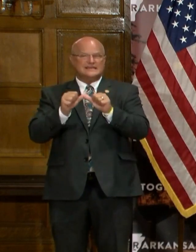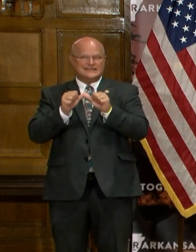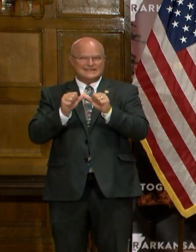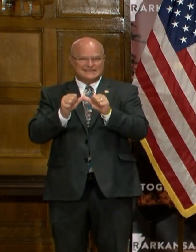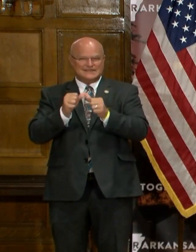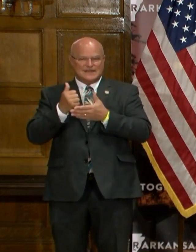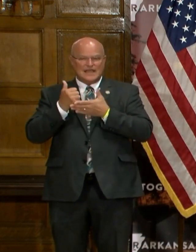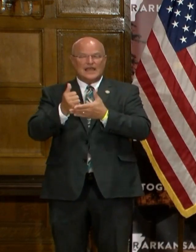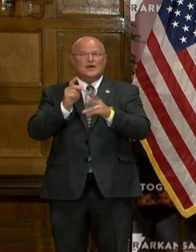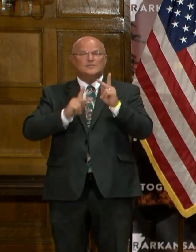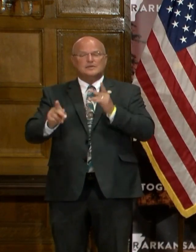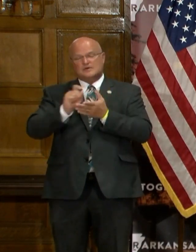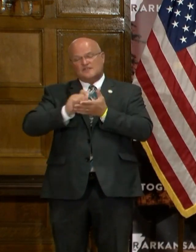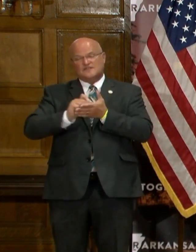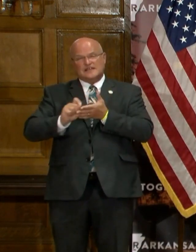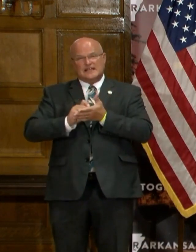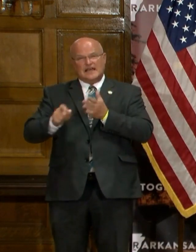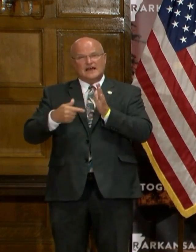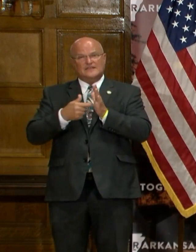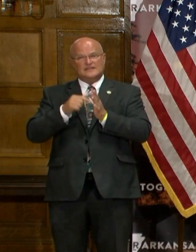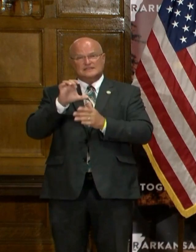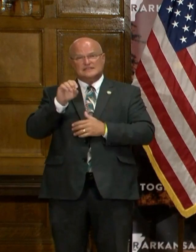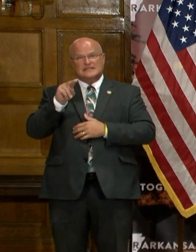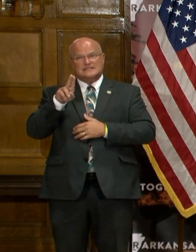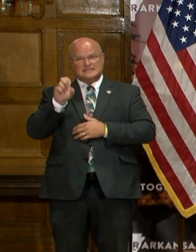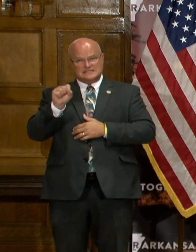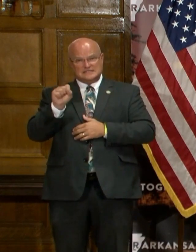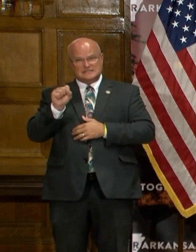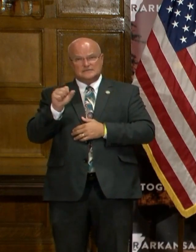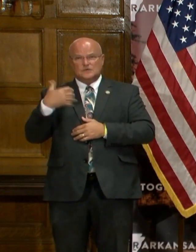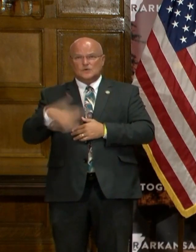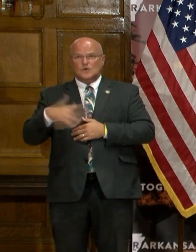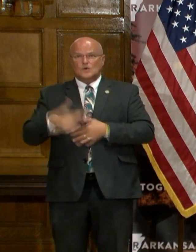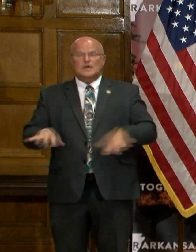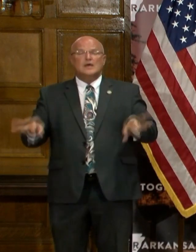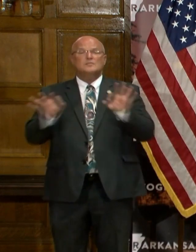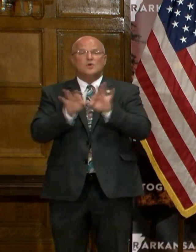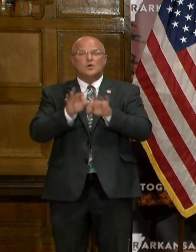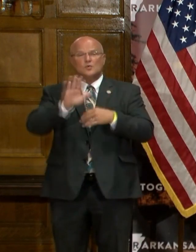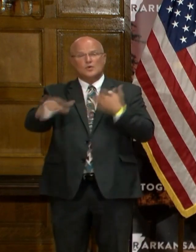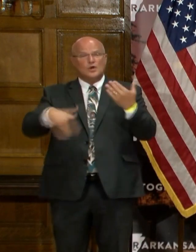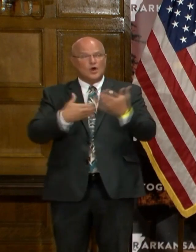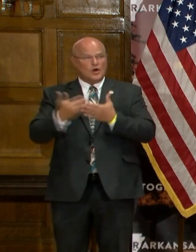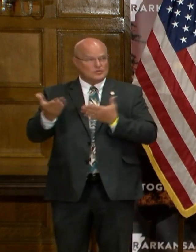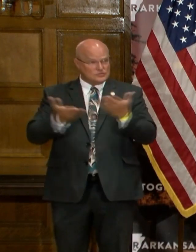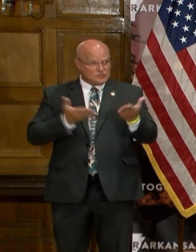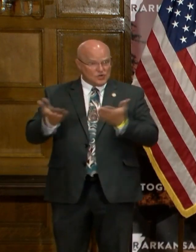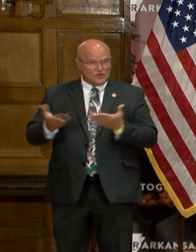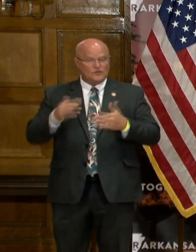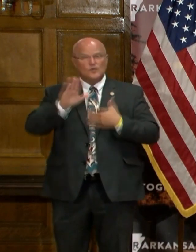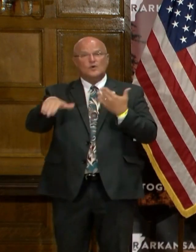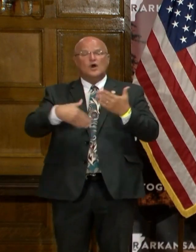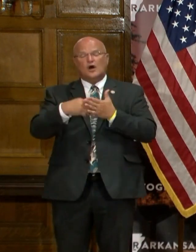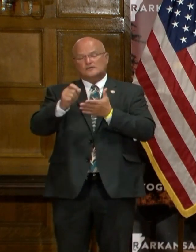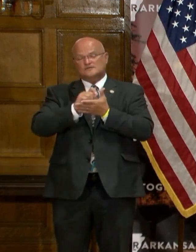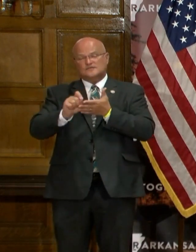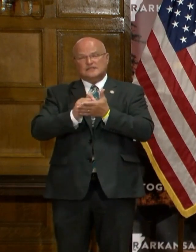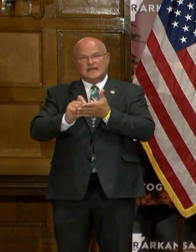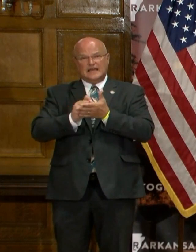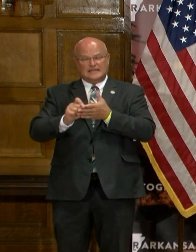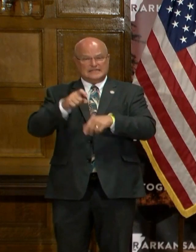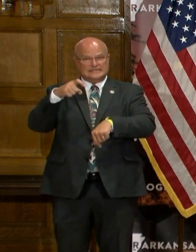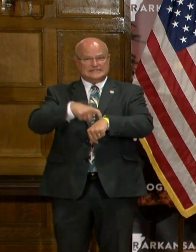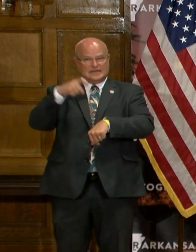to help people to fill out the census. It is extremely important that we all serve and that we all fill out the census in a timely